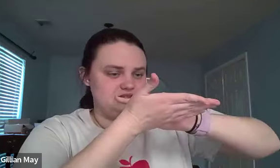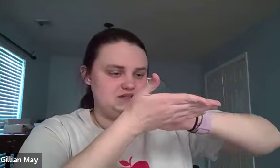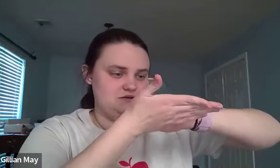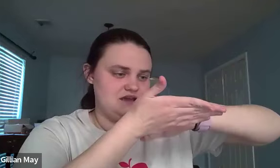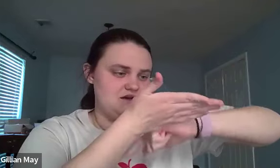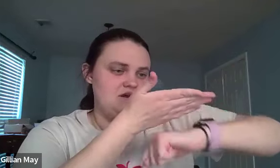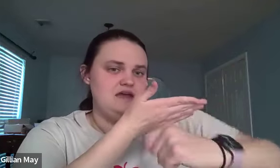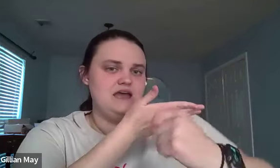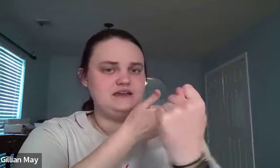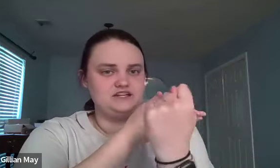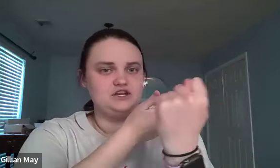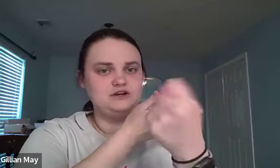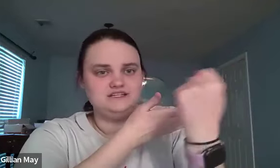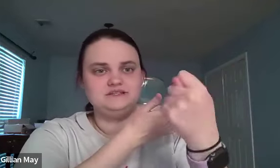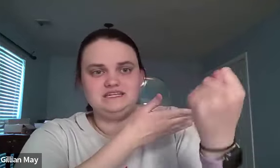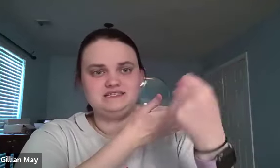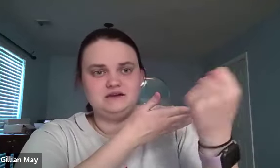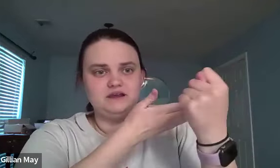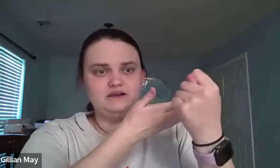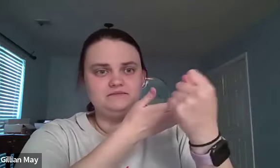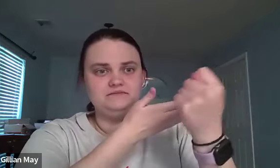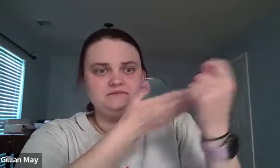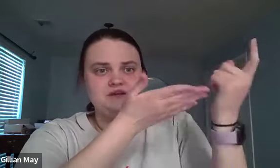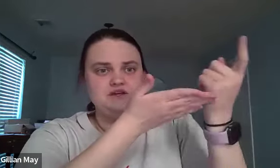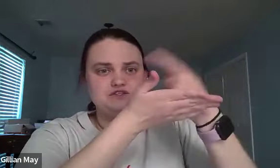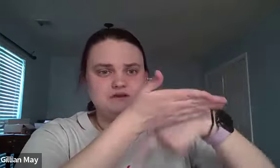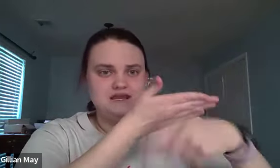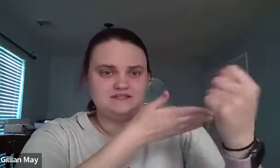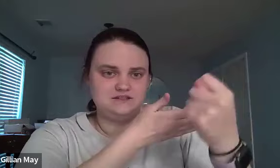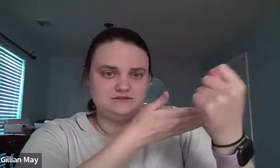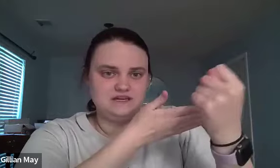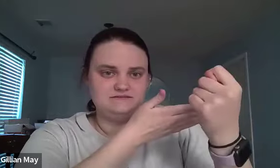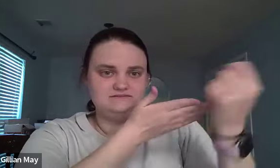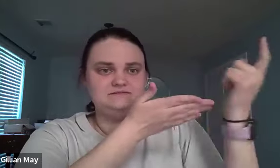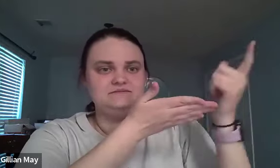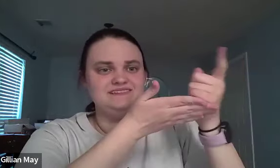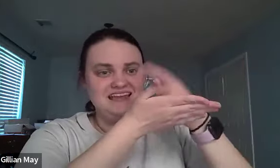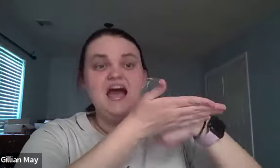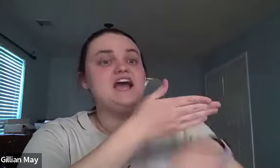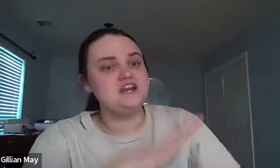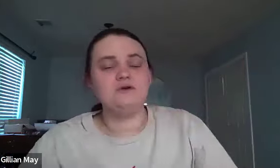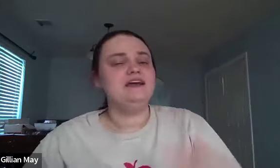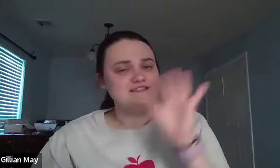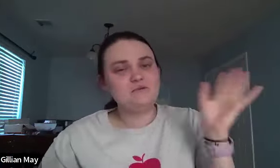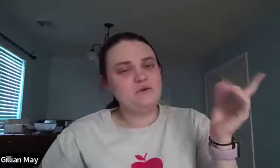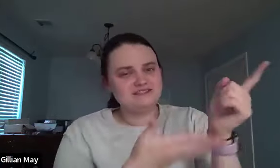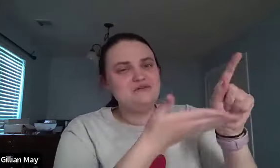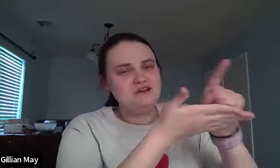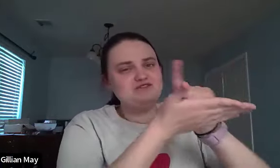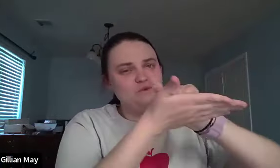across, go down, and like I turn into a T as I come back up. So next Tuesday. I know it's kind of one of those